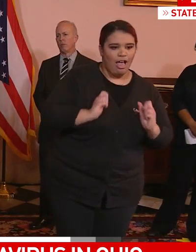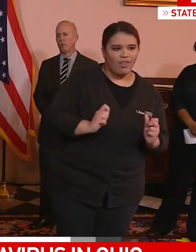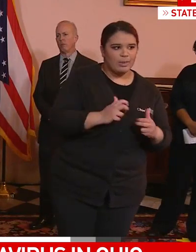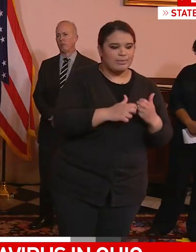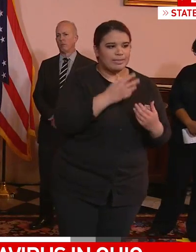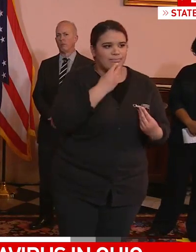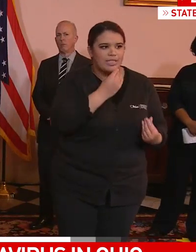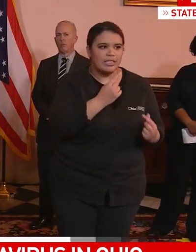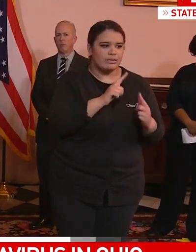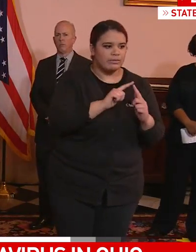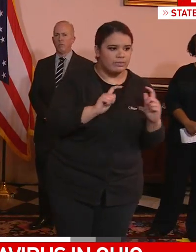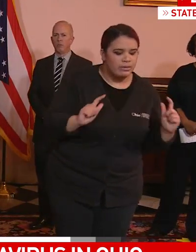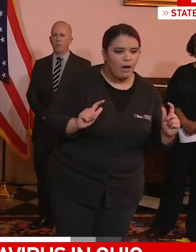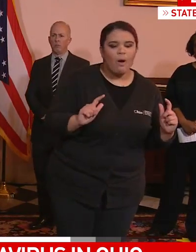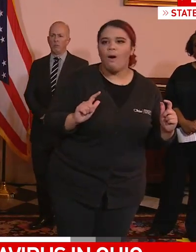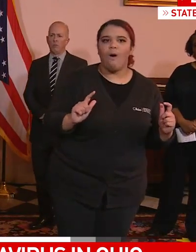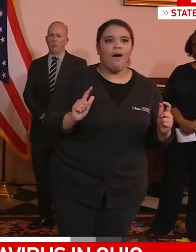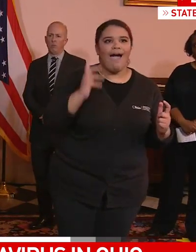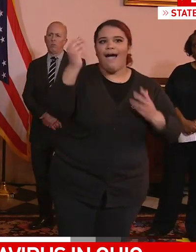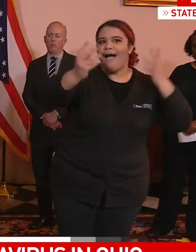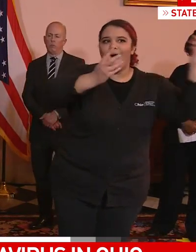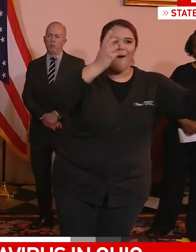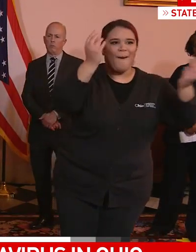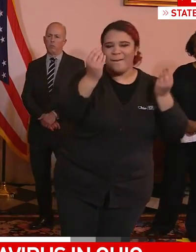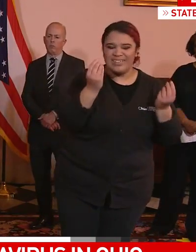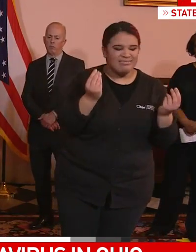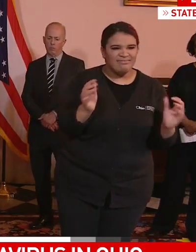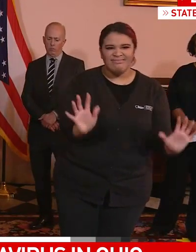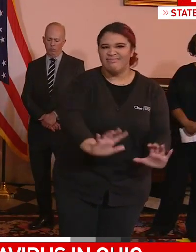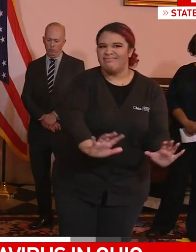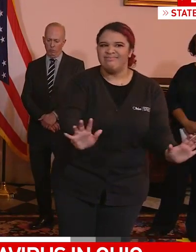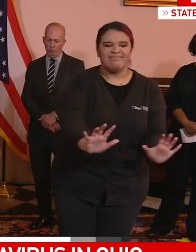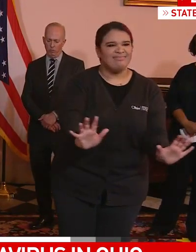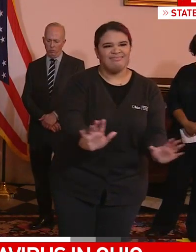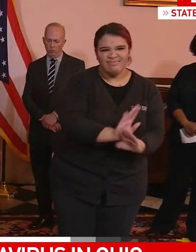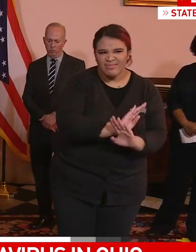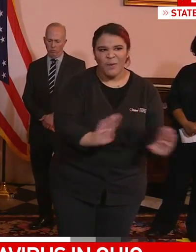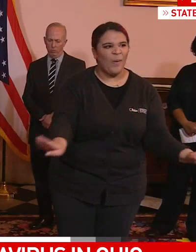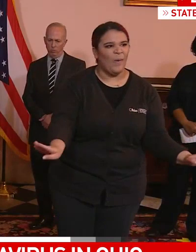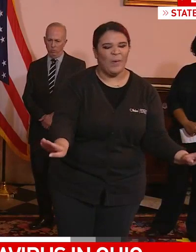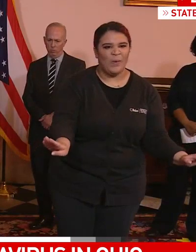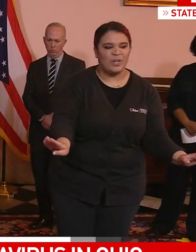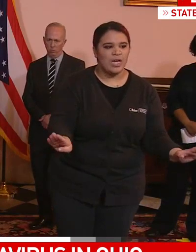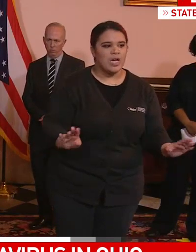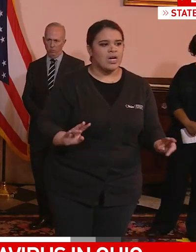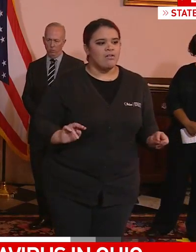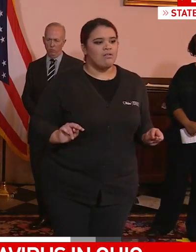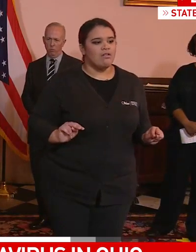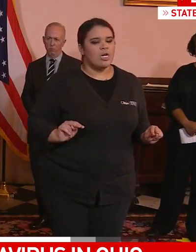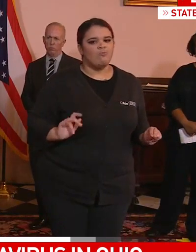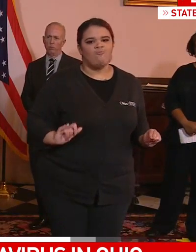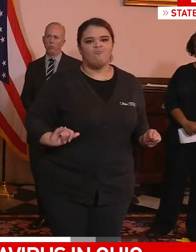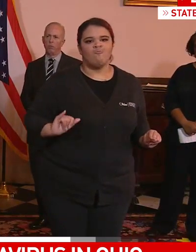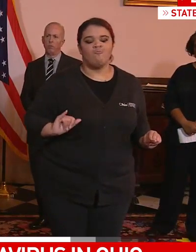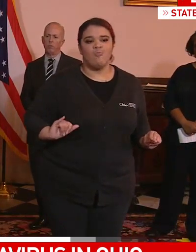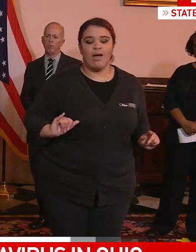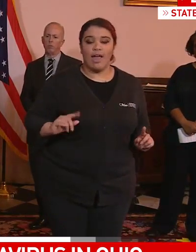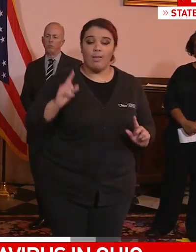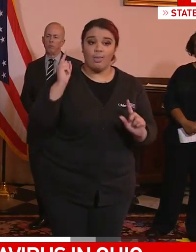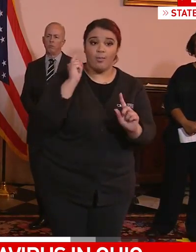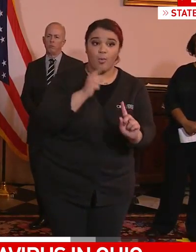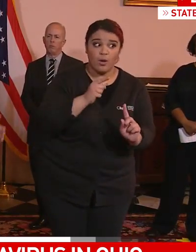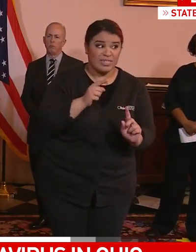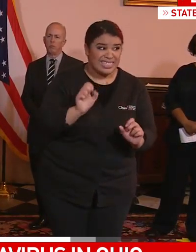we started looking at this and said, look, there's two messages coming out. Message is vote. We want everybody to vote. Message at the same